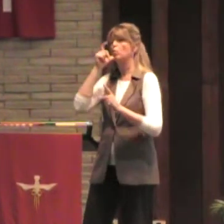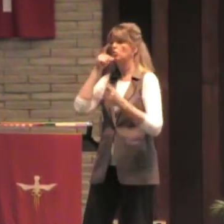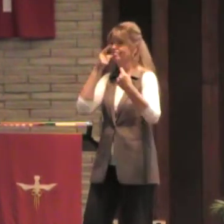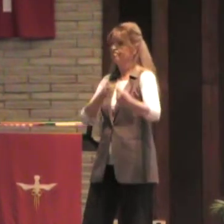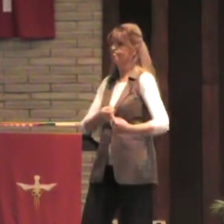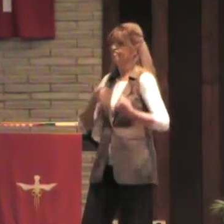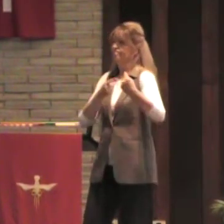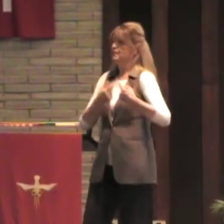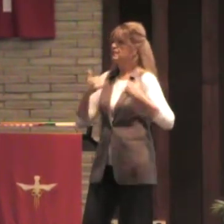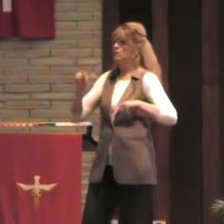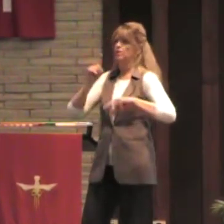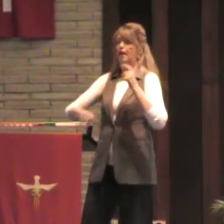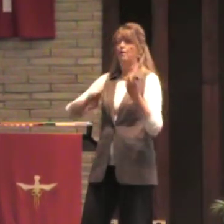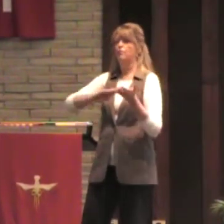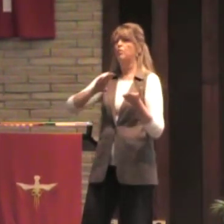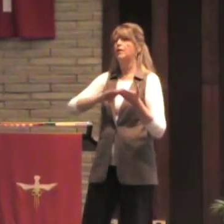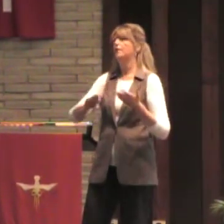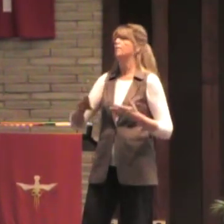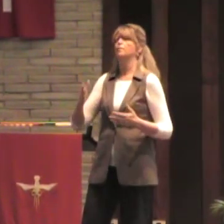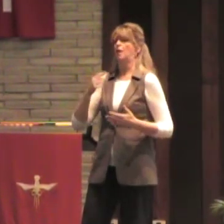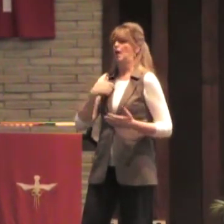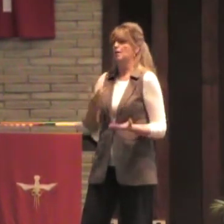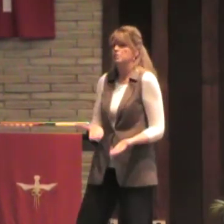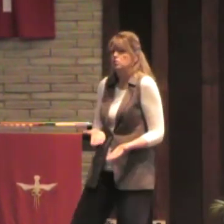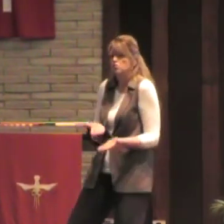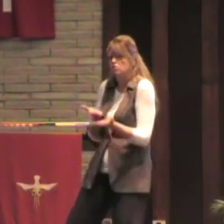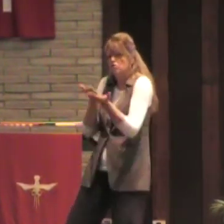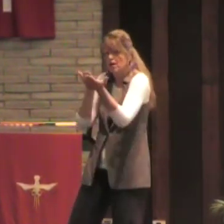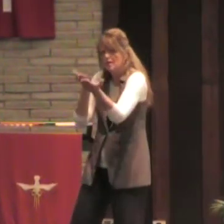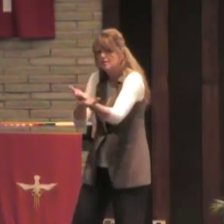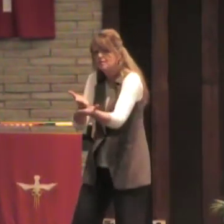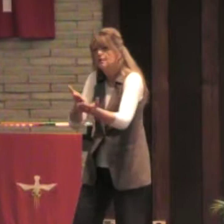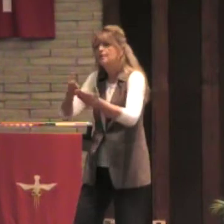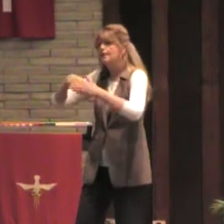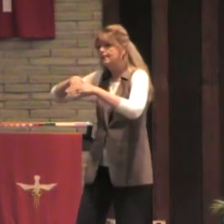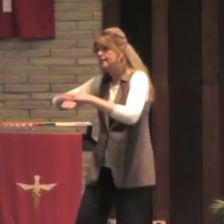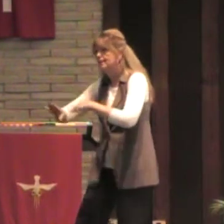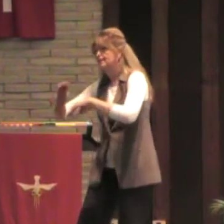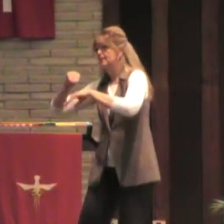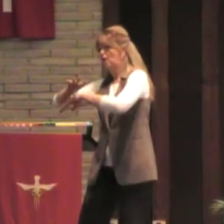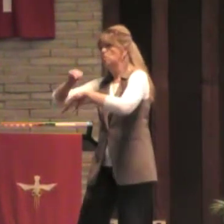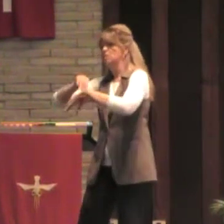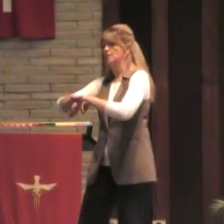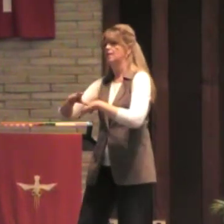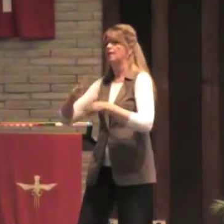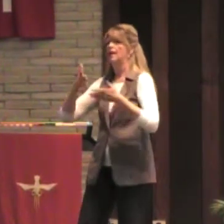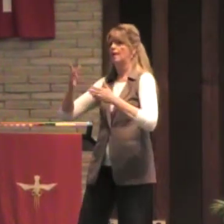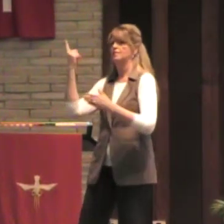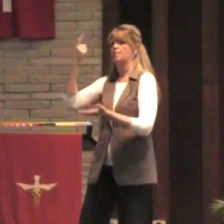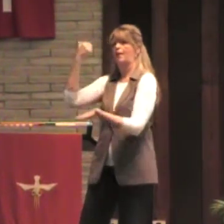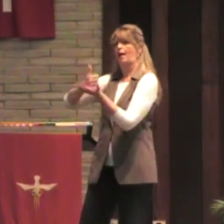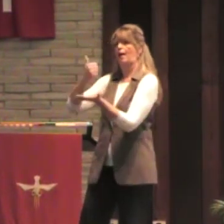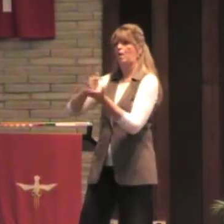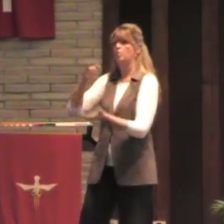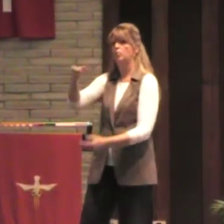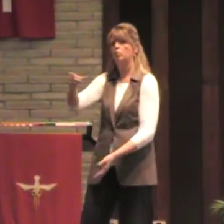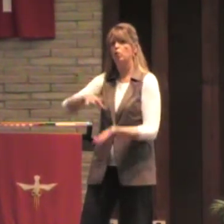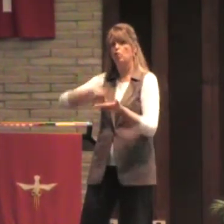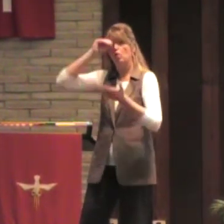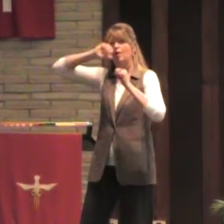know that sometimes the situations are not easy and that people struggle to forgive. And I would suggest that you go into counseling and